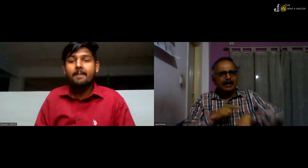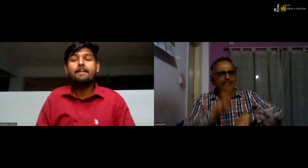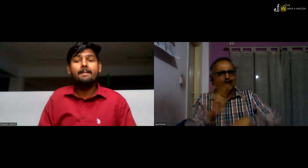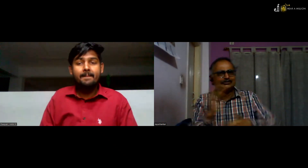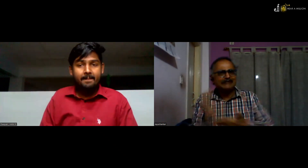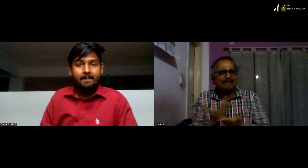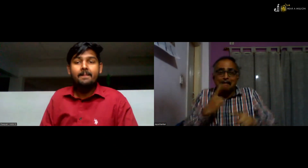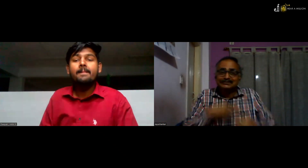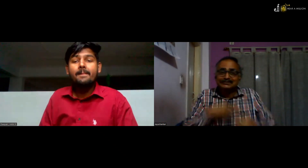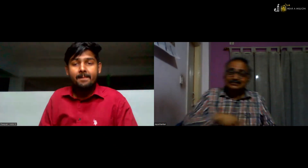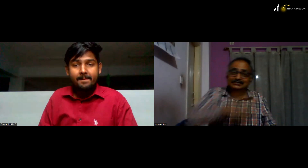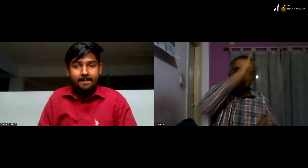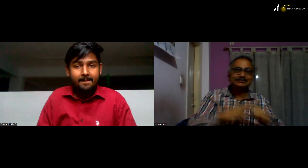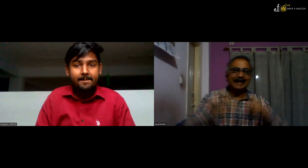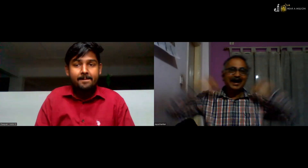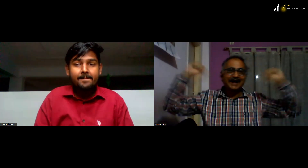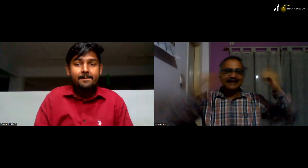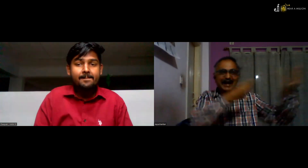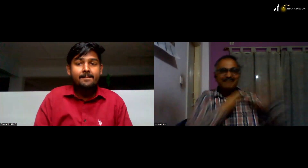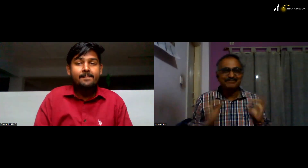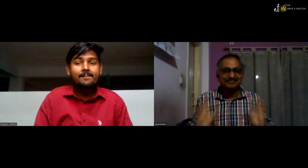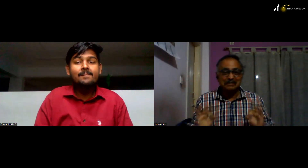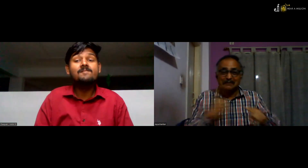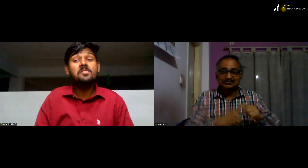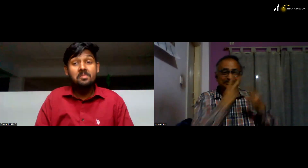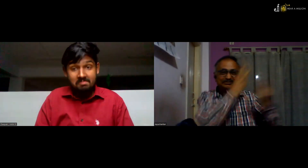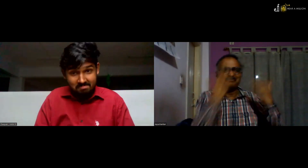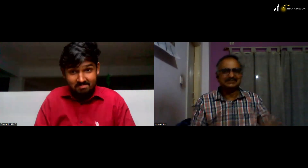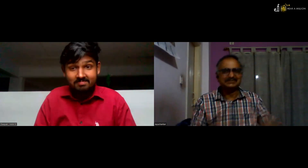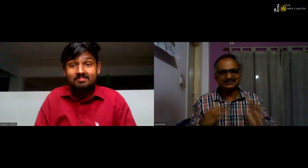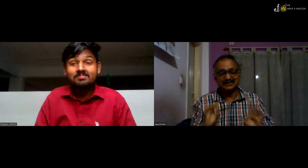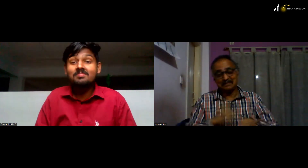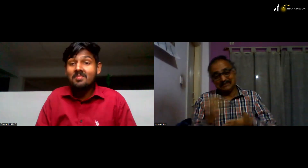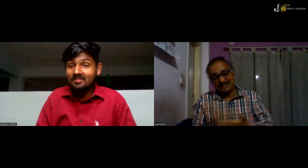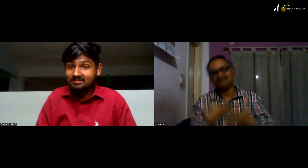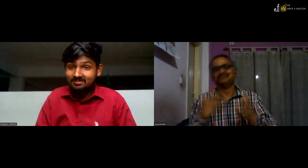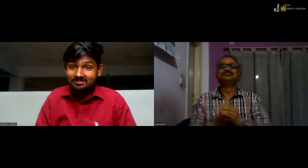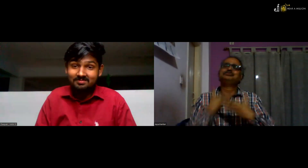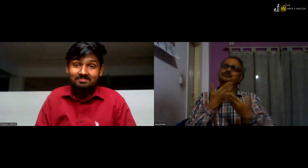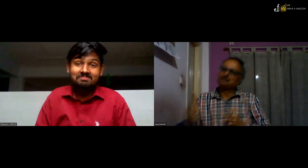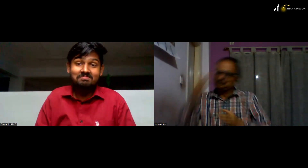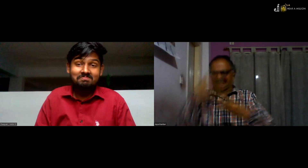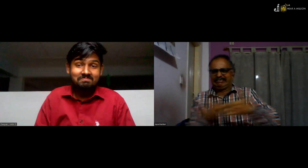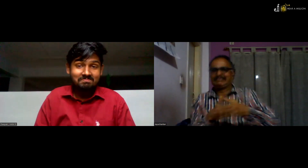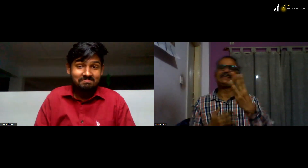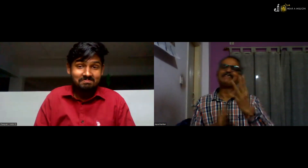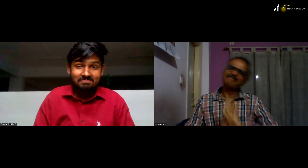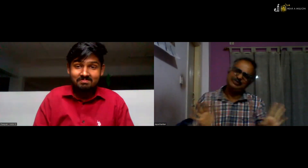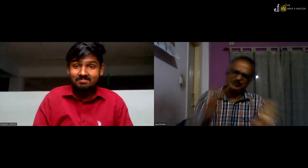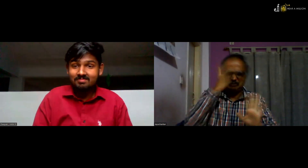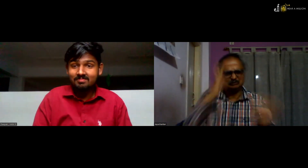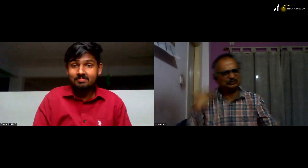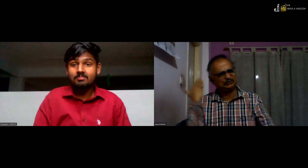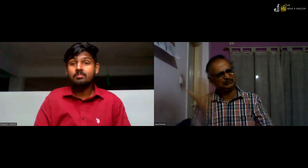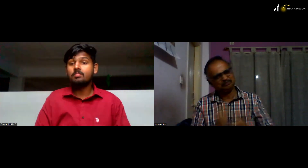much fascinating. So that was the thing which we thought that yes, this is a good experience, and we